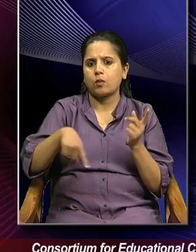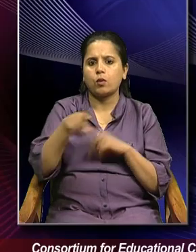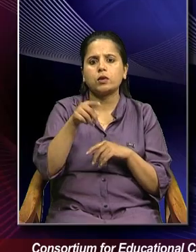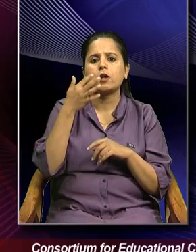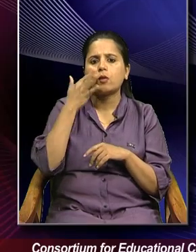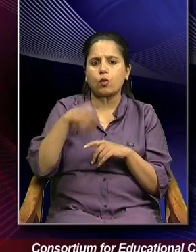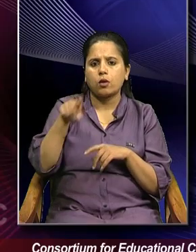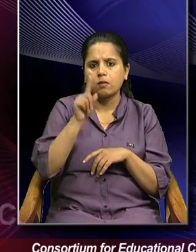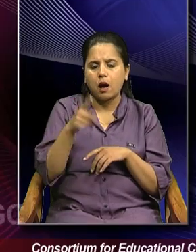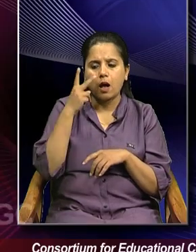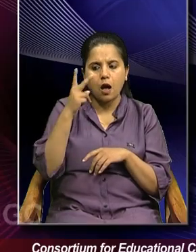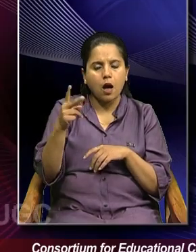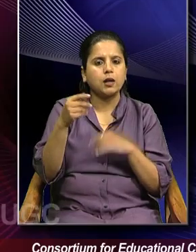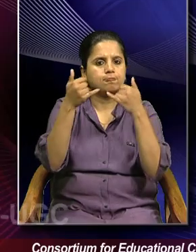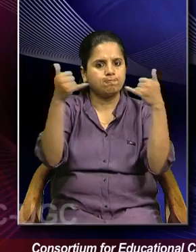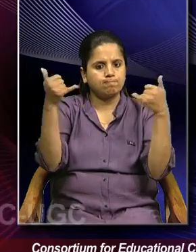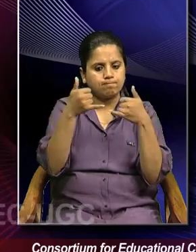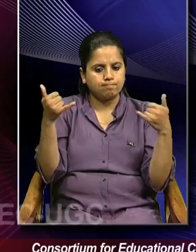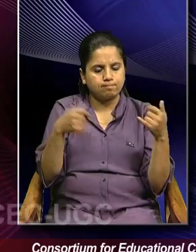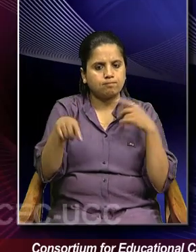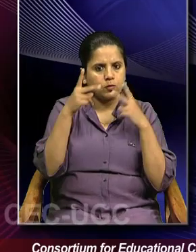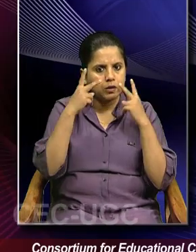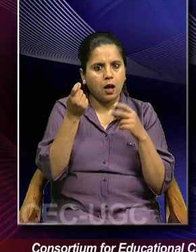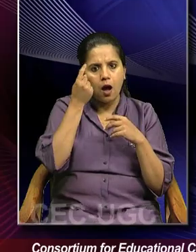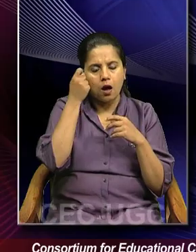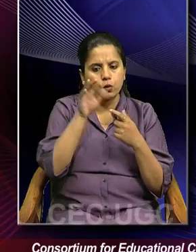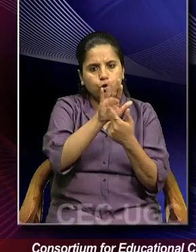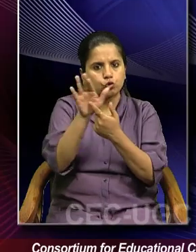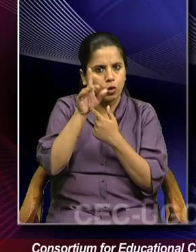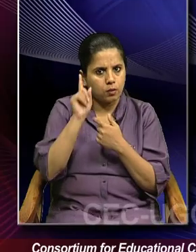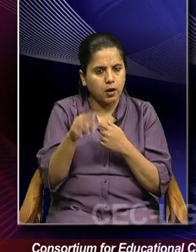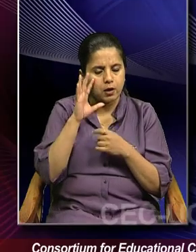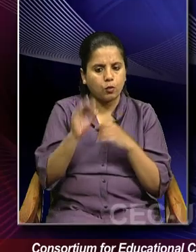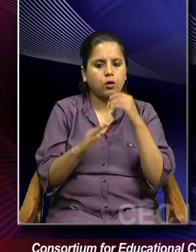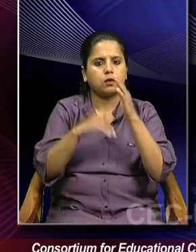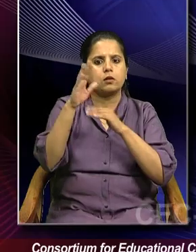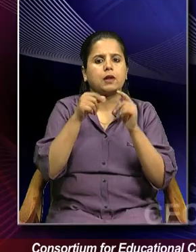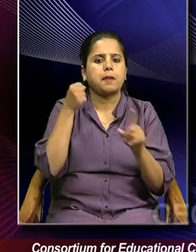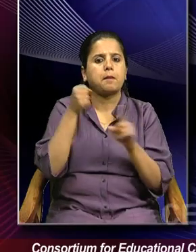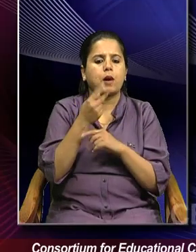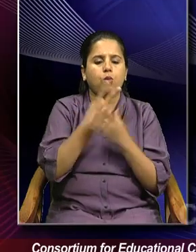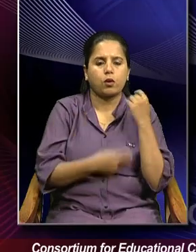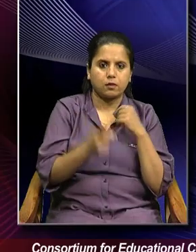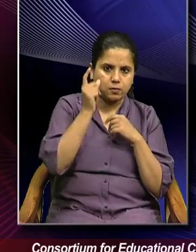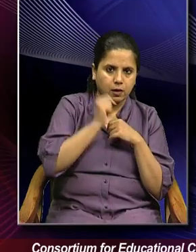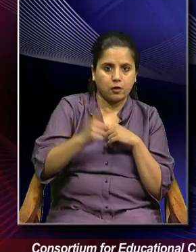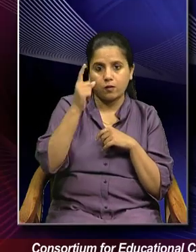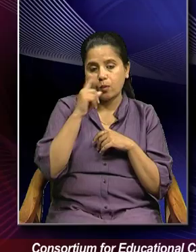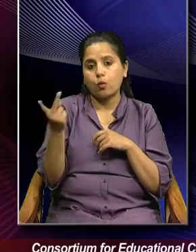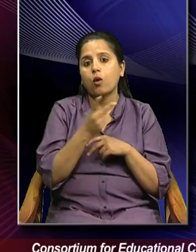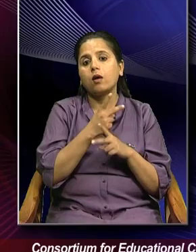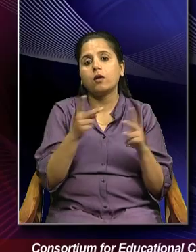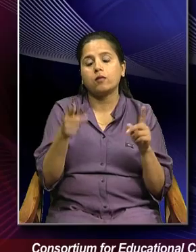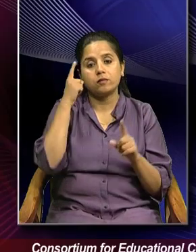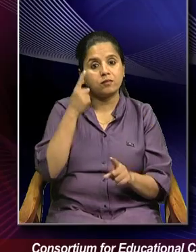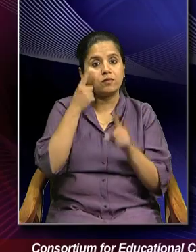important to underline and understand important structures that impact both men and women. The